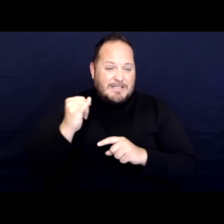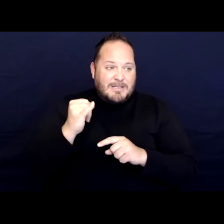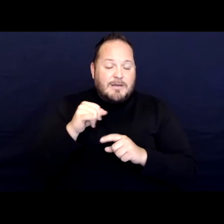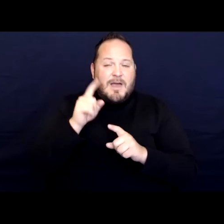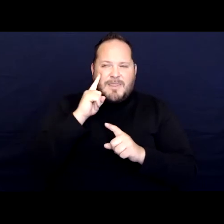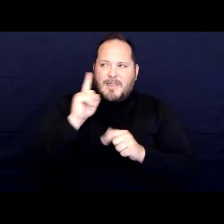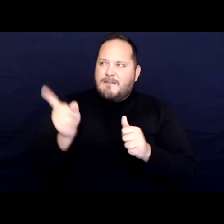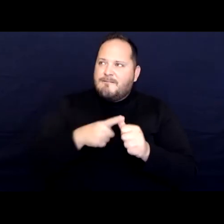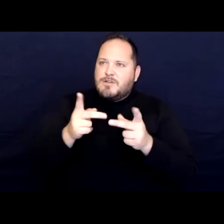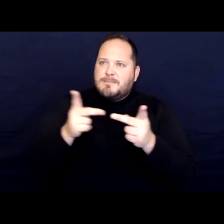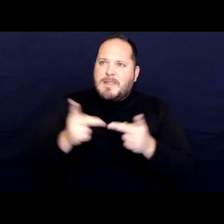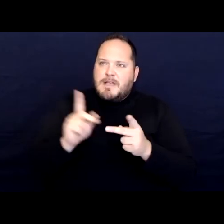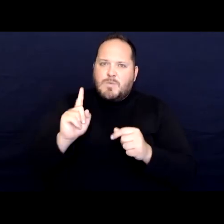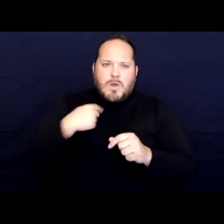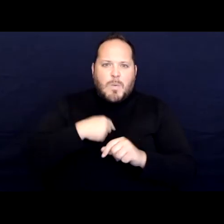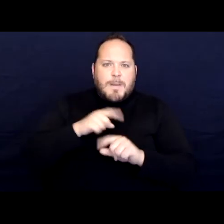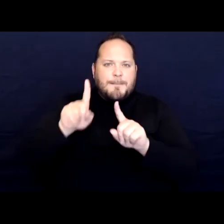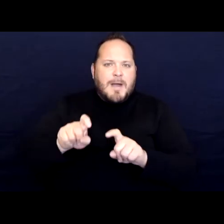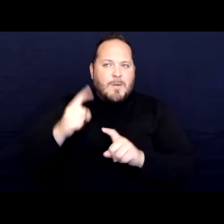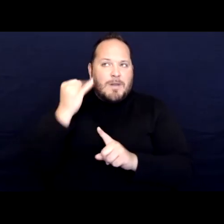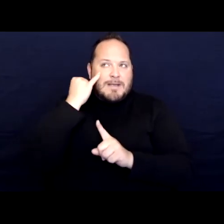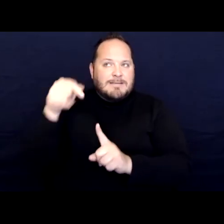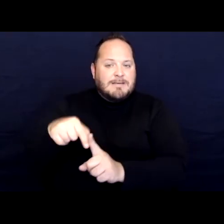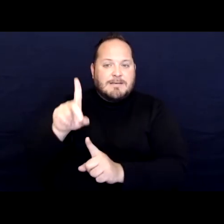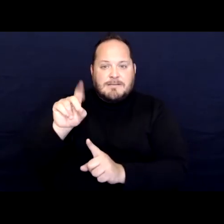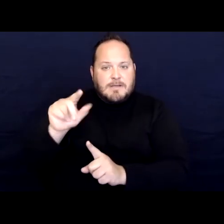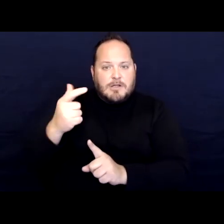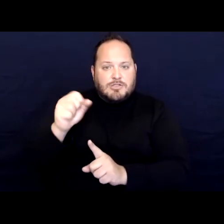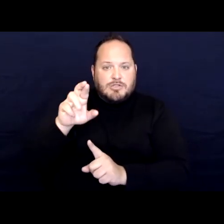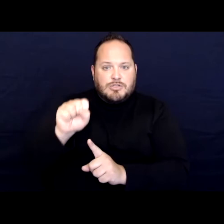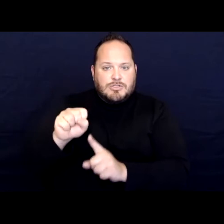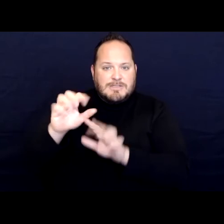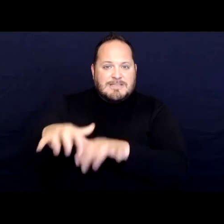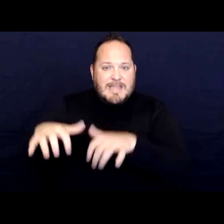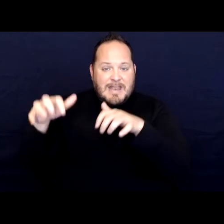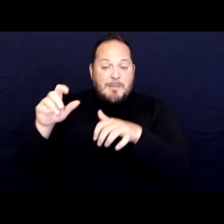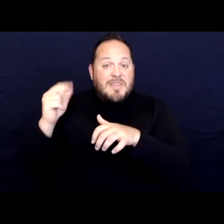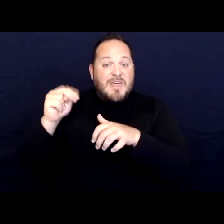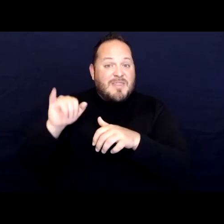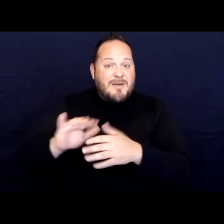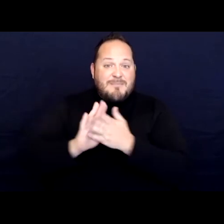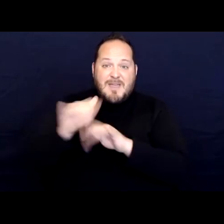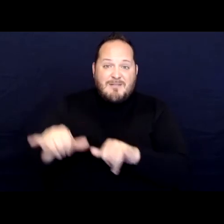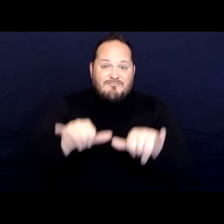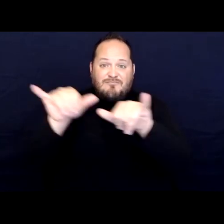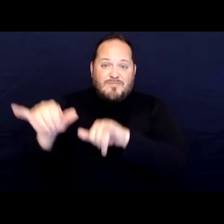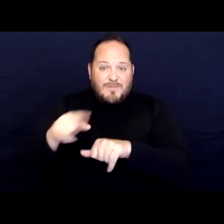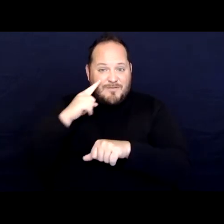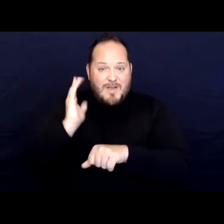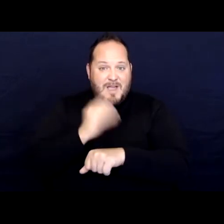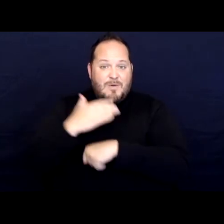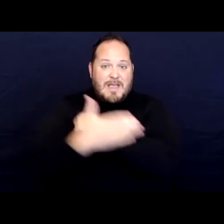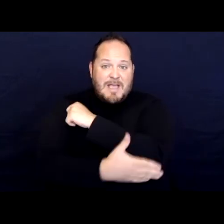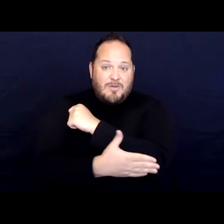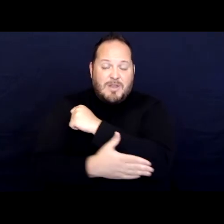was the first place that we piloted it, and then it became the standard across our county. Was to create for the